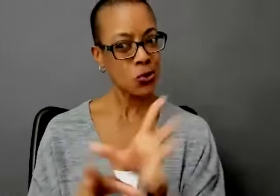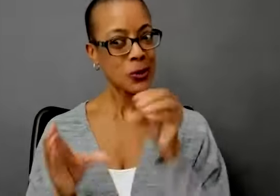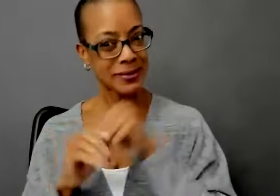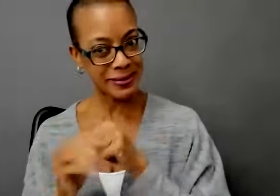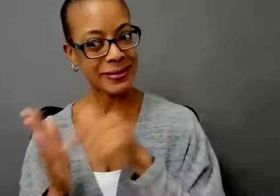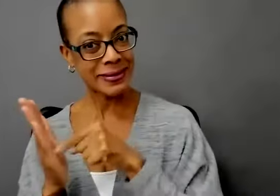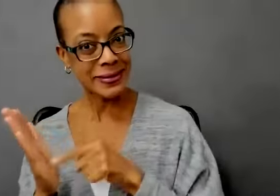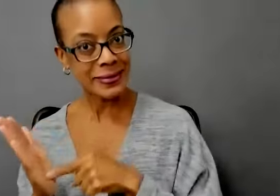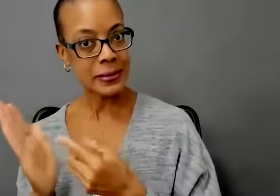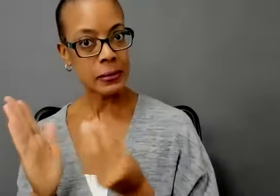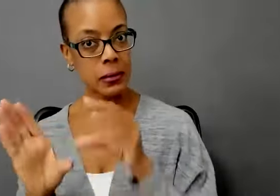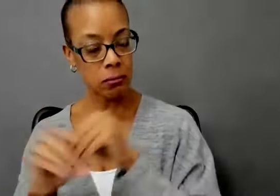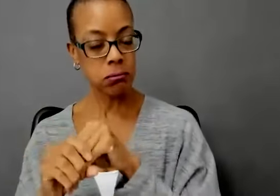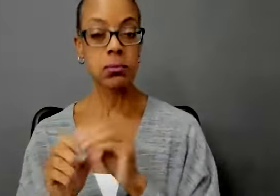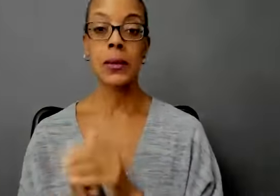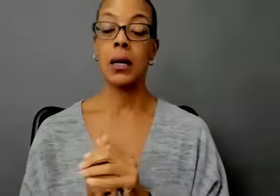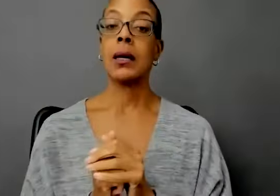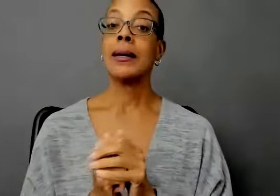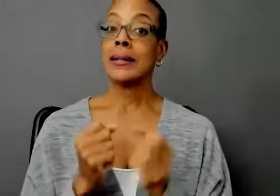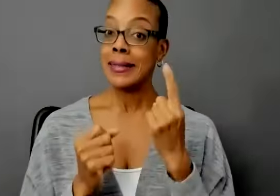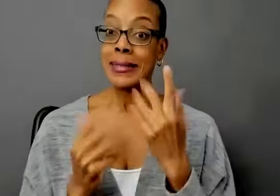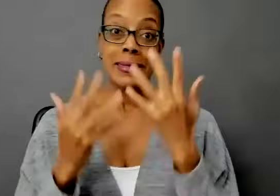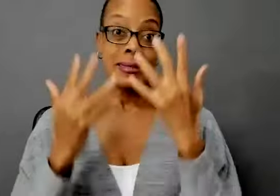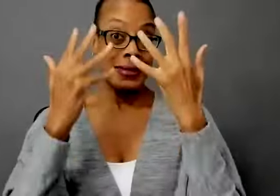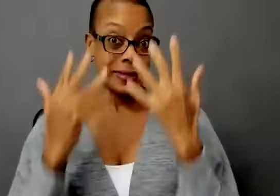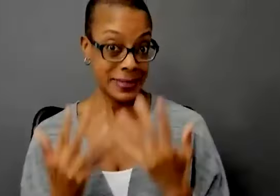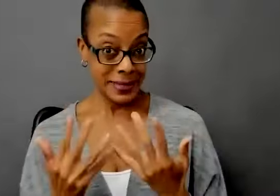Senate. Unfortunately, not many of those things were